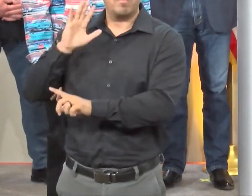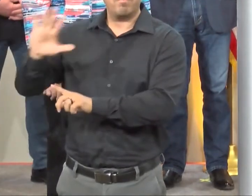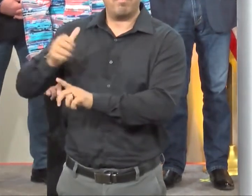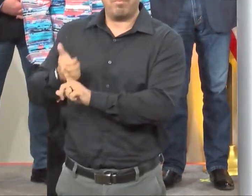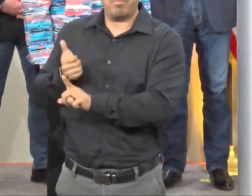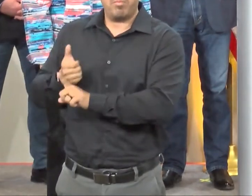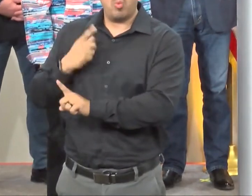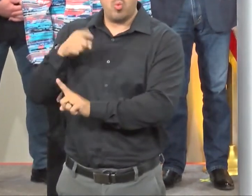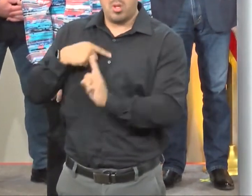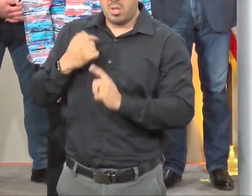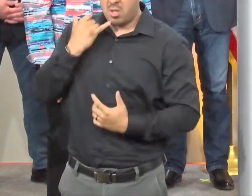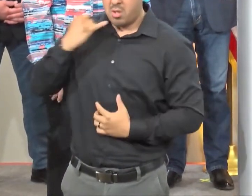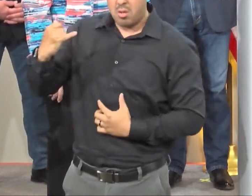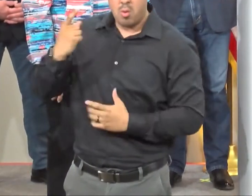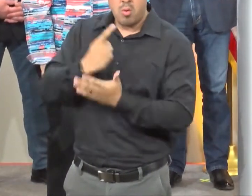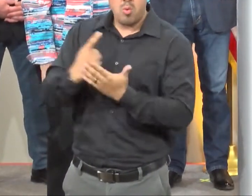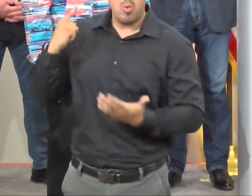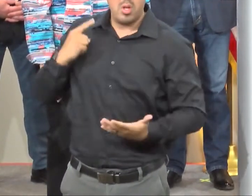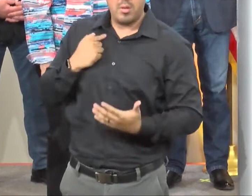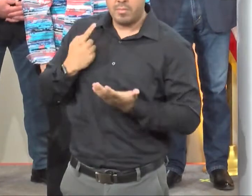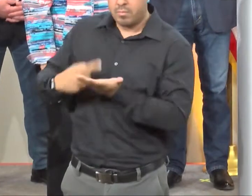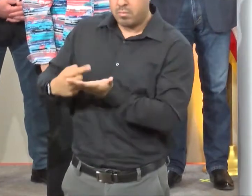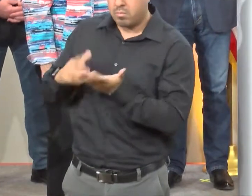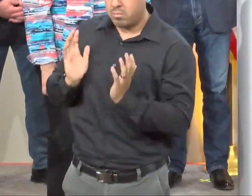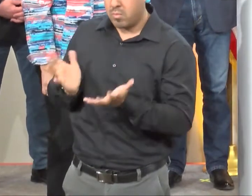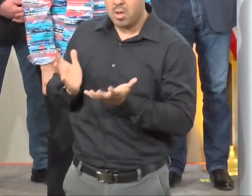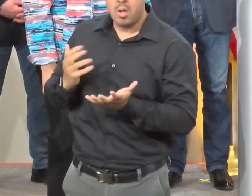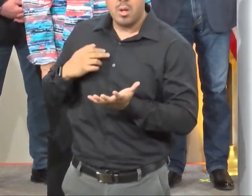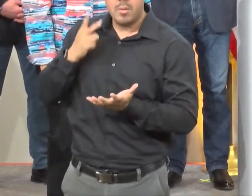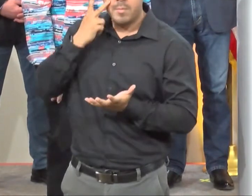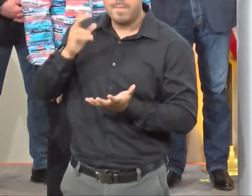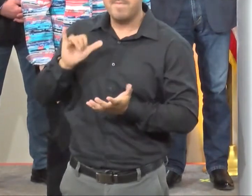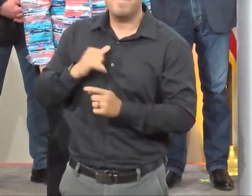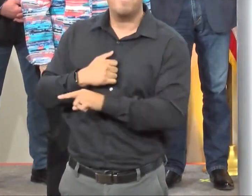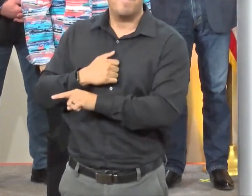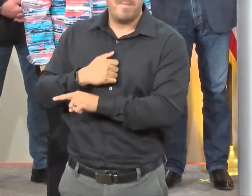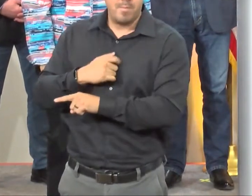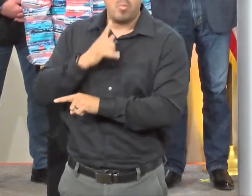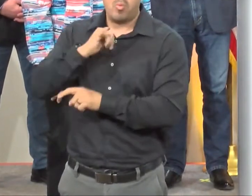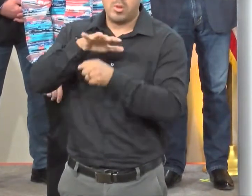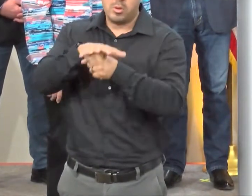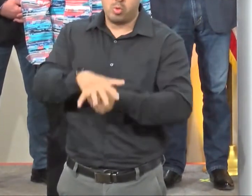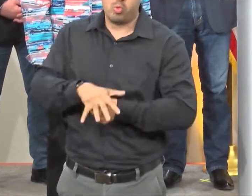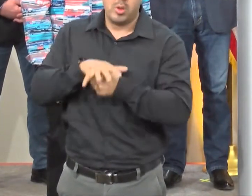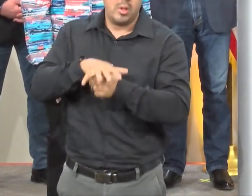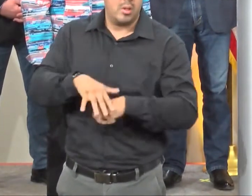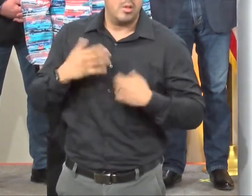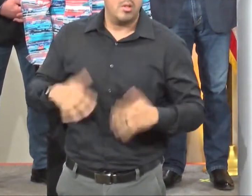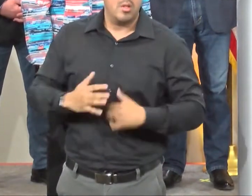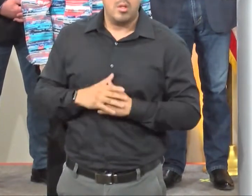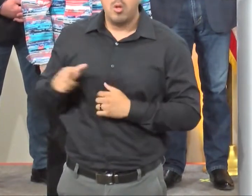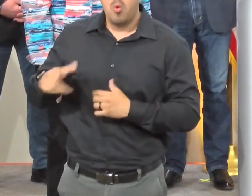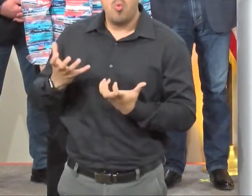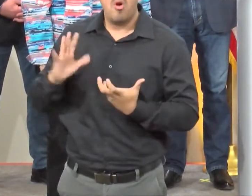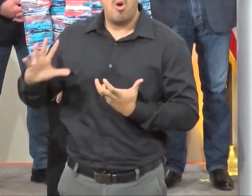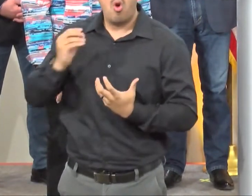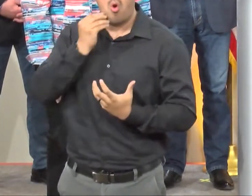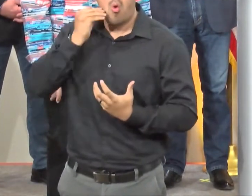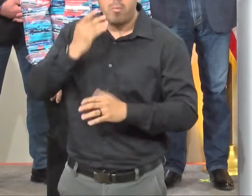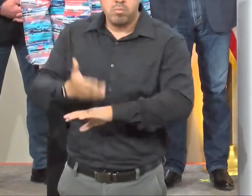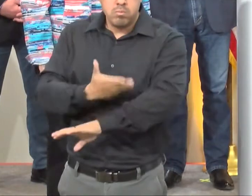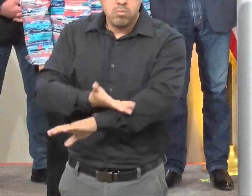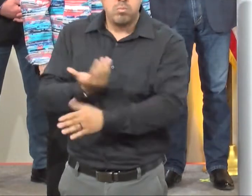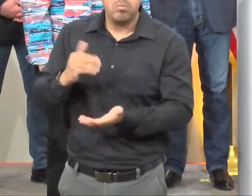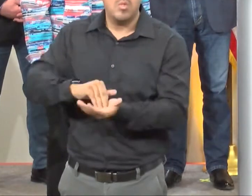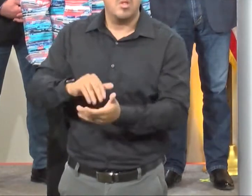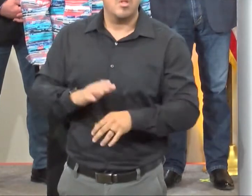the phone over a week ago, I could tell that she was under a great deal of stress. She wanted her home rebuilt,